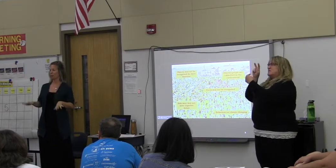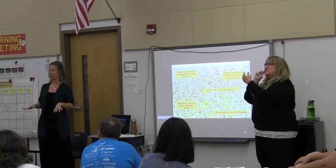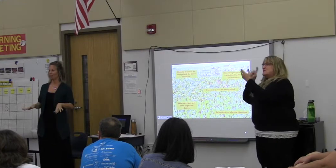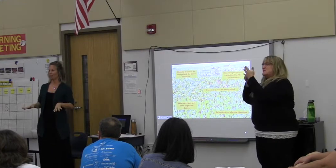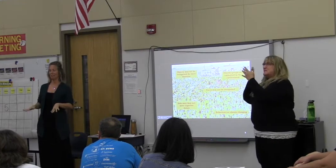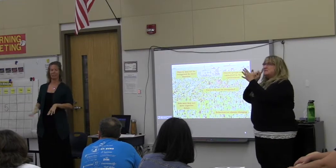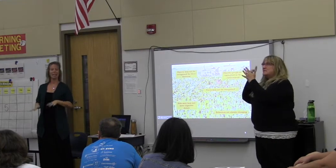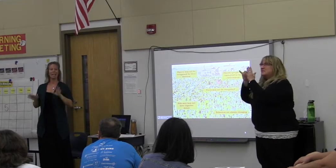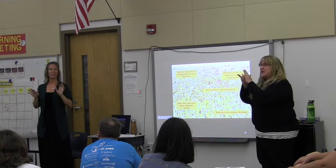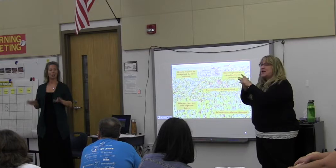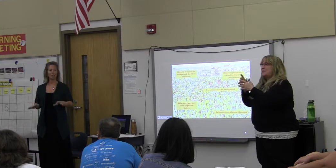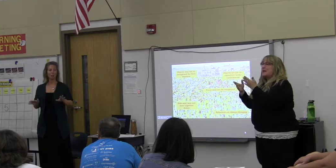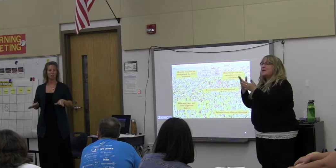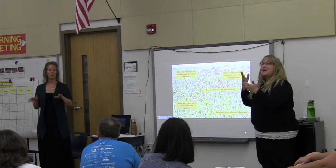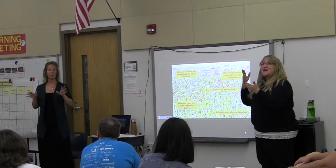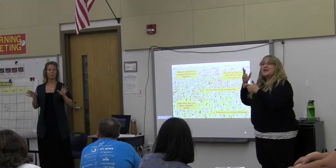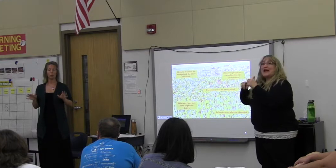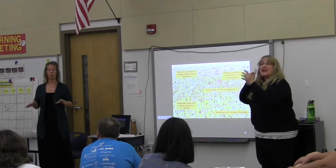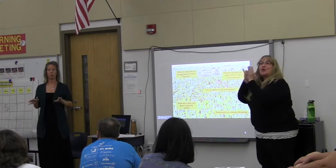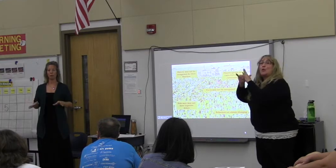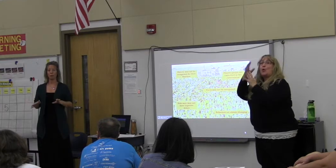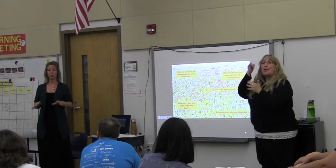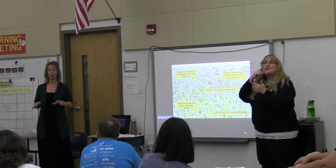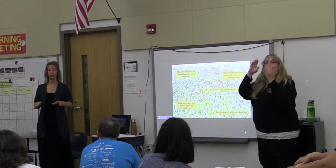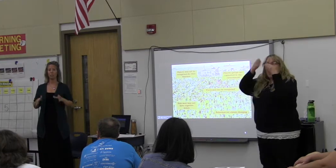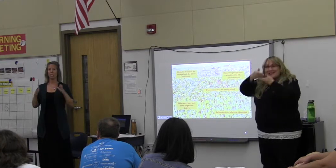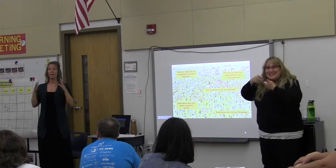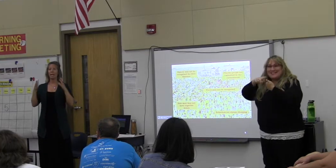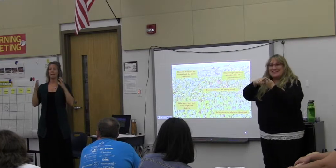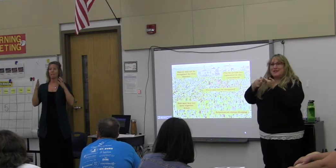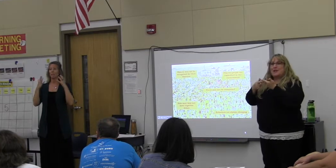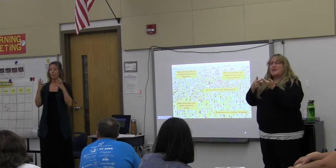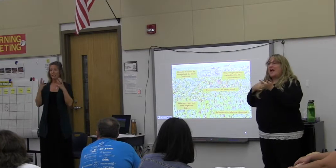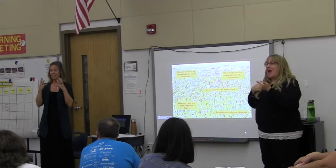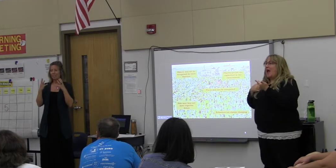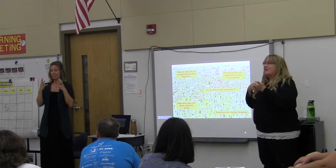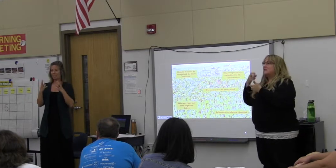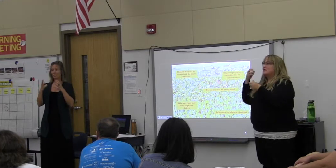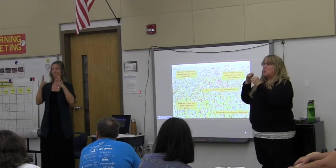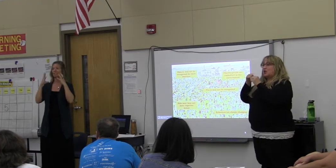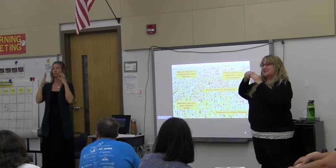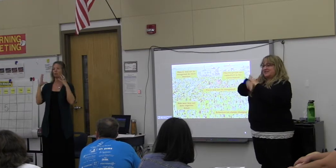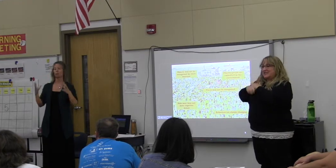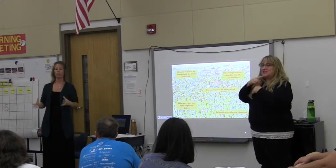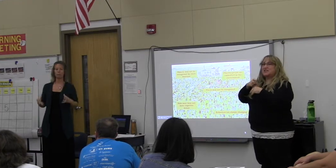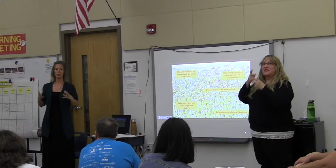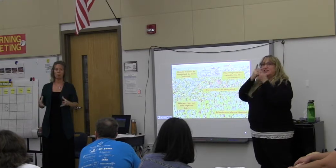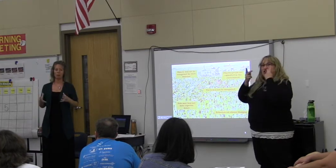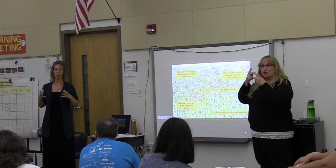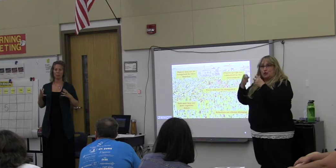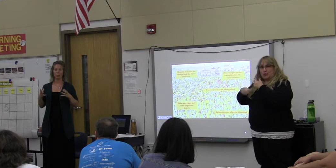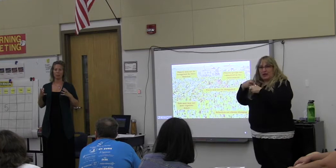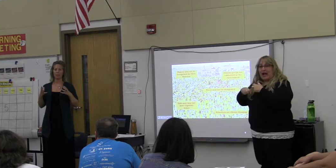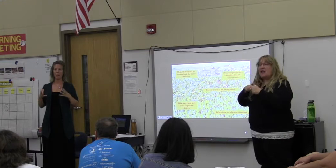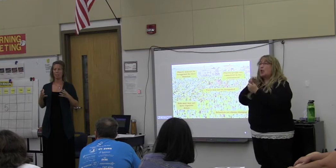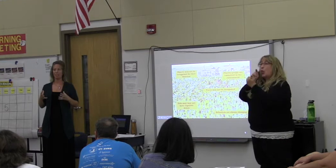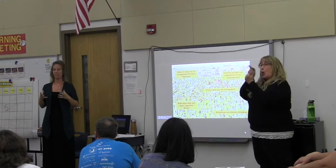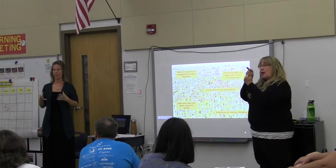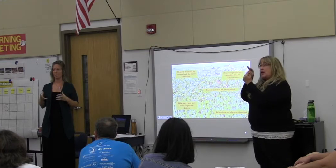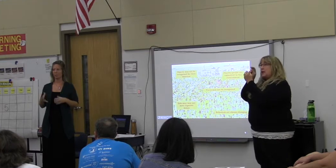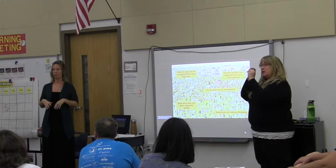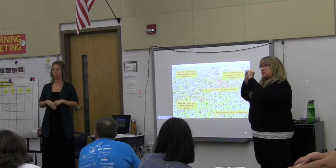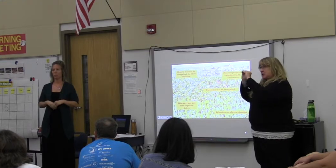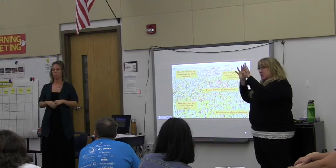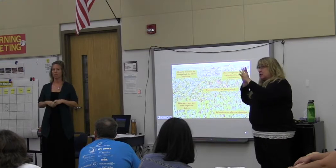be because they're autistic. It could be because they have cortical visual impairment, and looking at faces is an extremely hard,